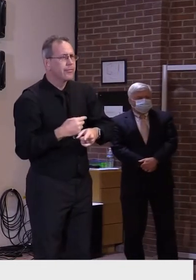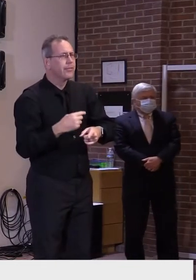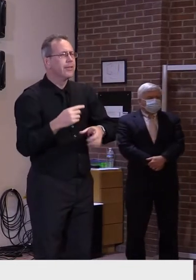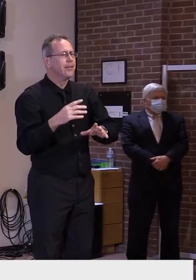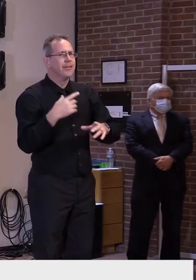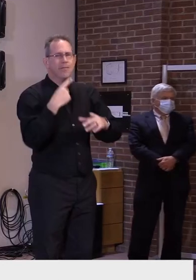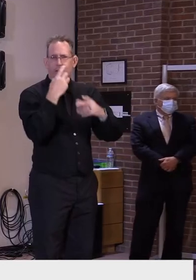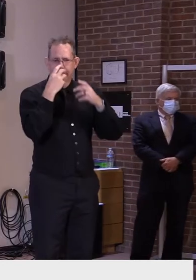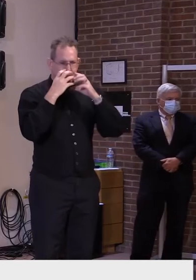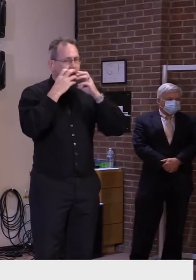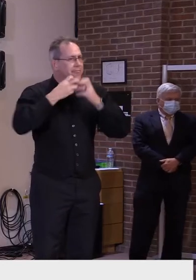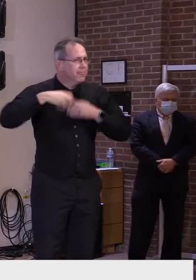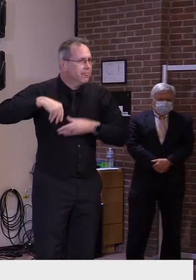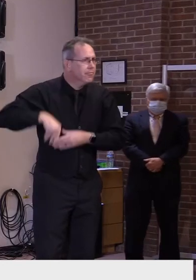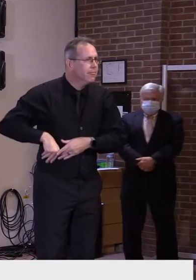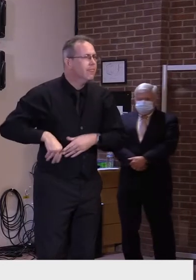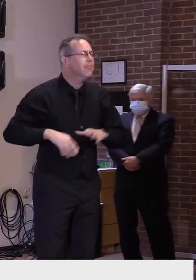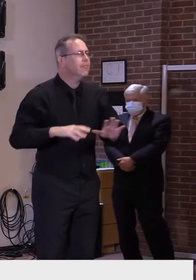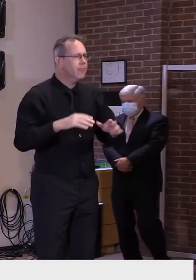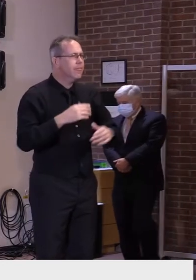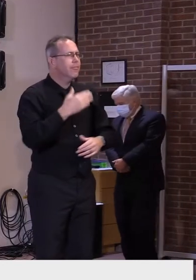remember when you asked that a couple weeks ago, and it is,